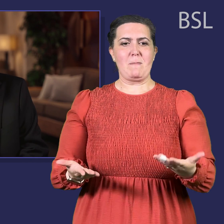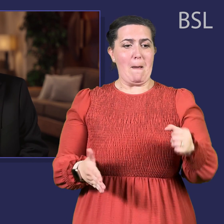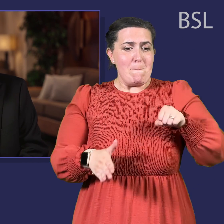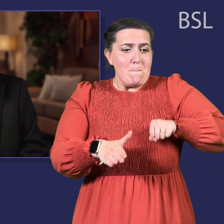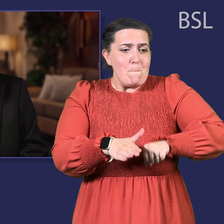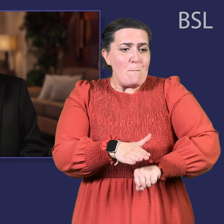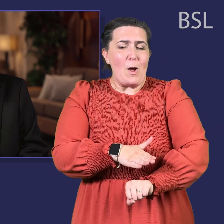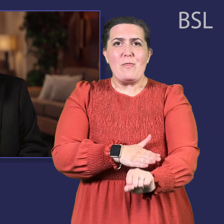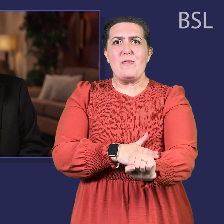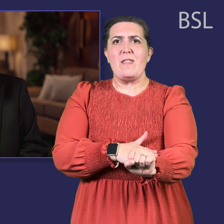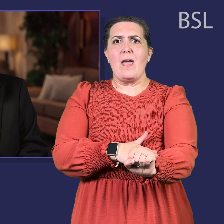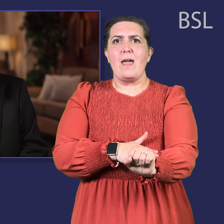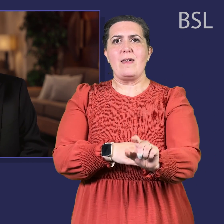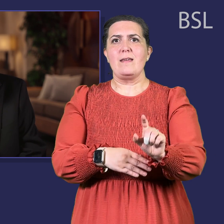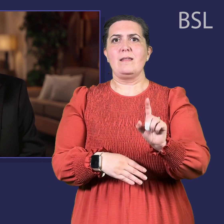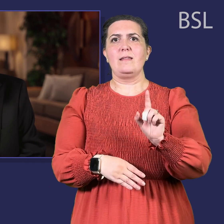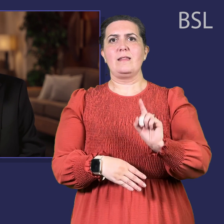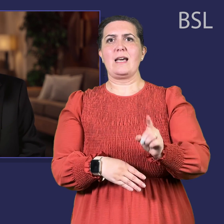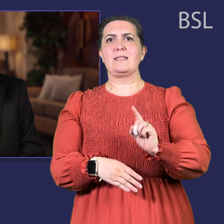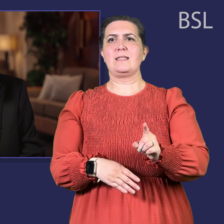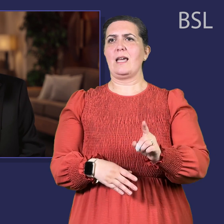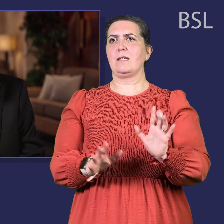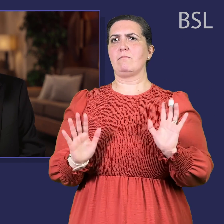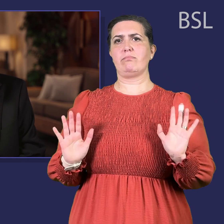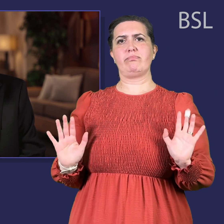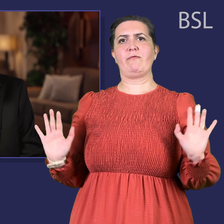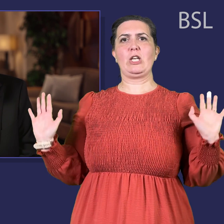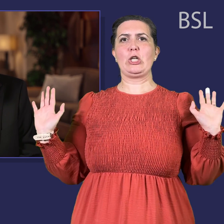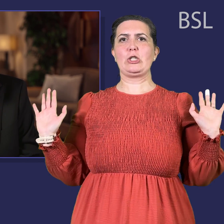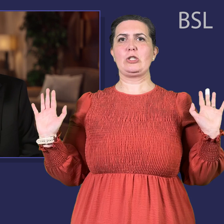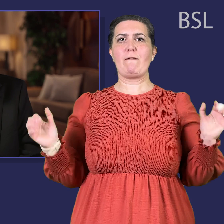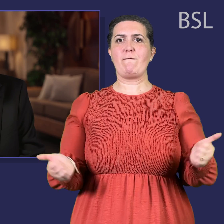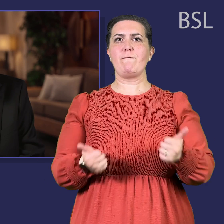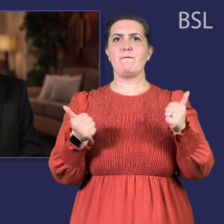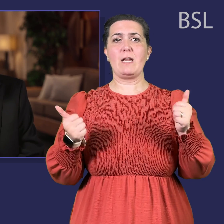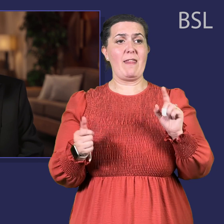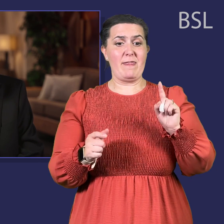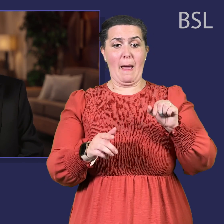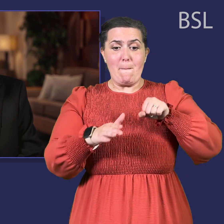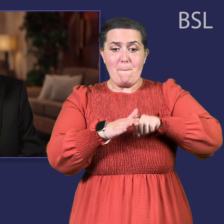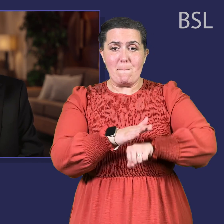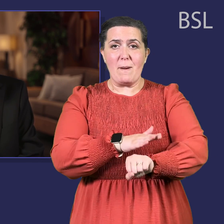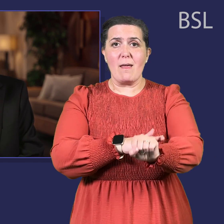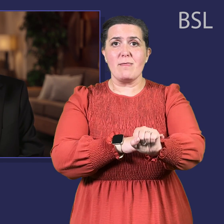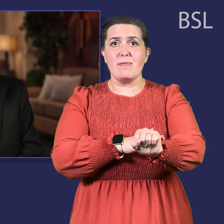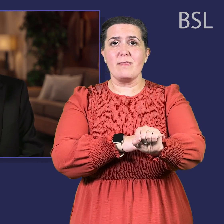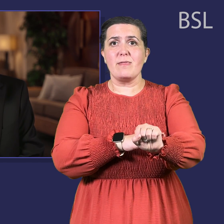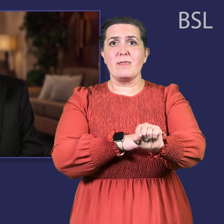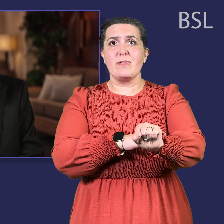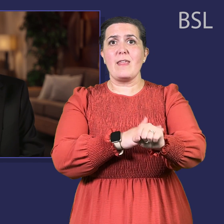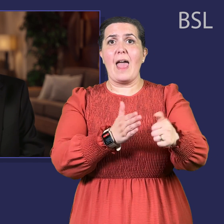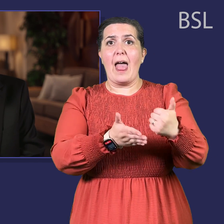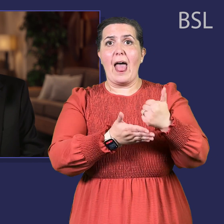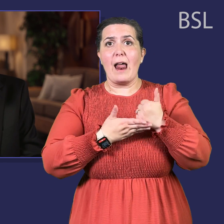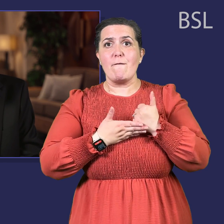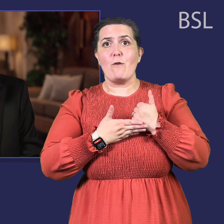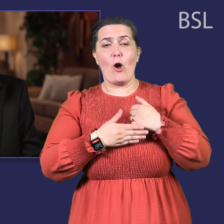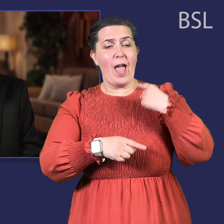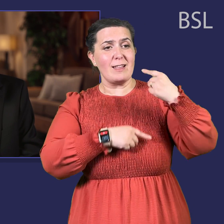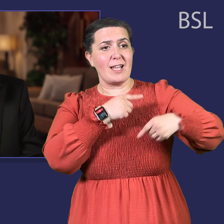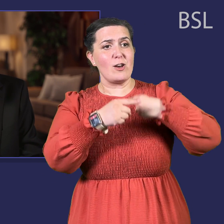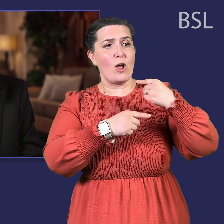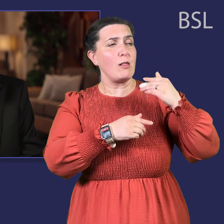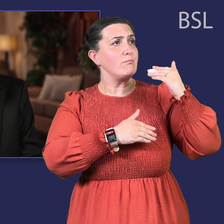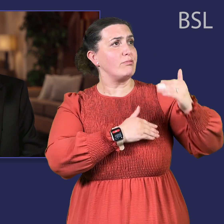A mortal birthday is not an end point. It is a step in our